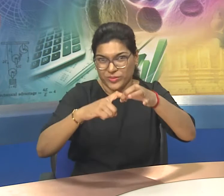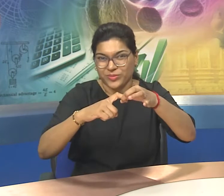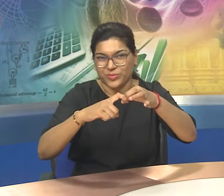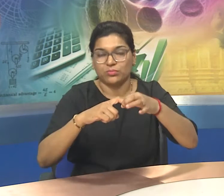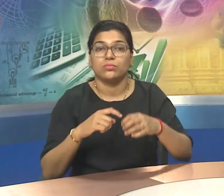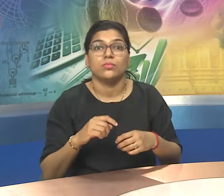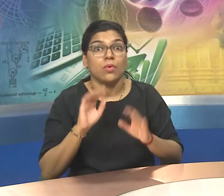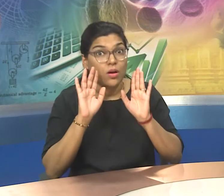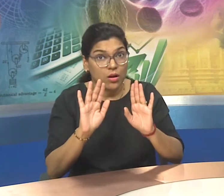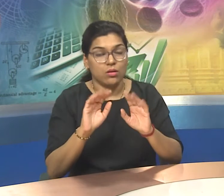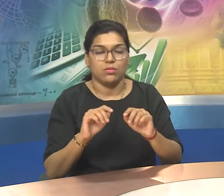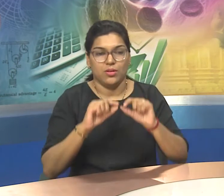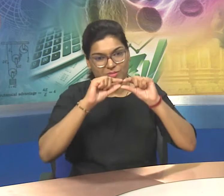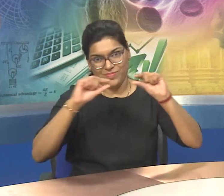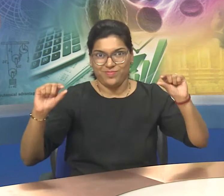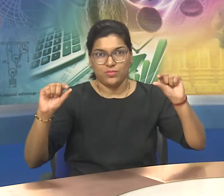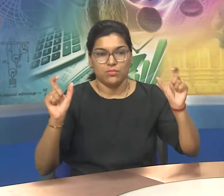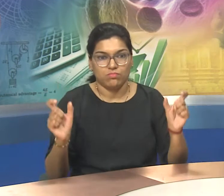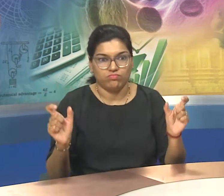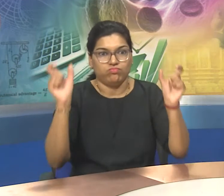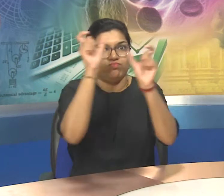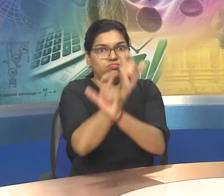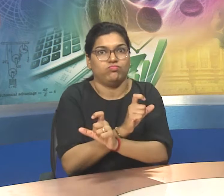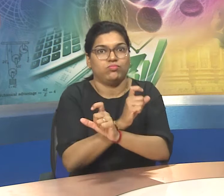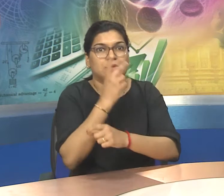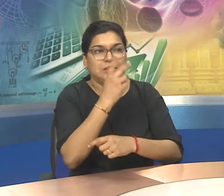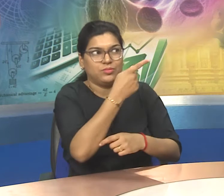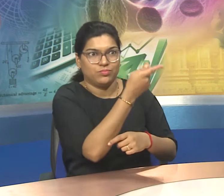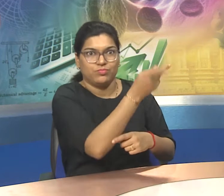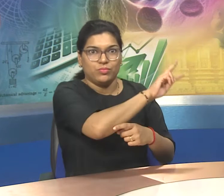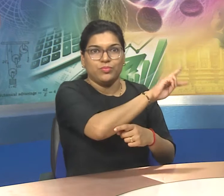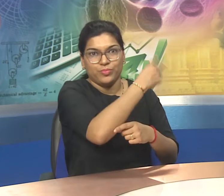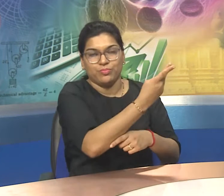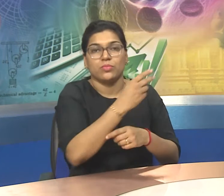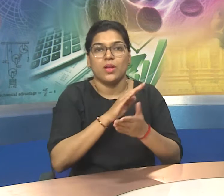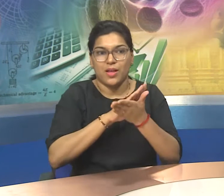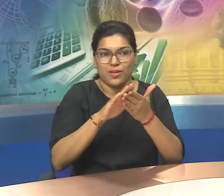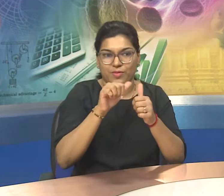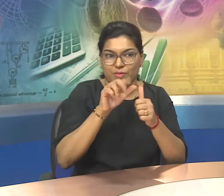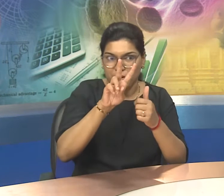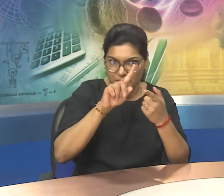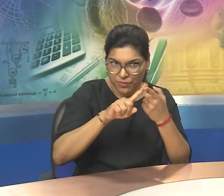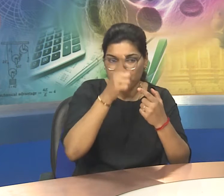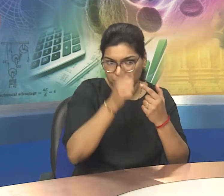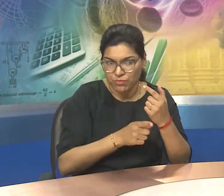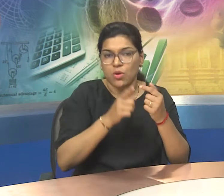And the third line indicates question sentences, or you can say interrogative